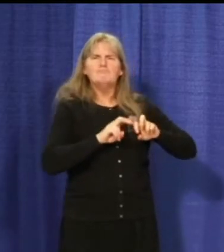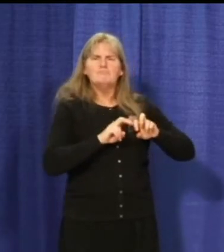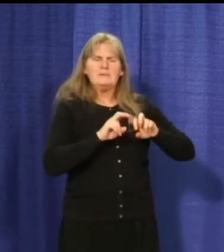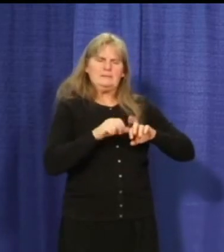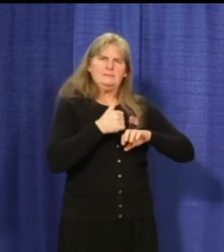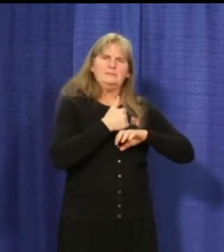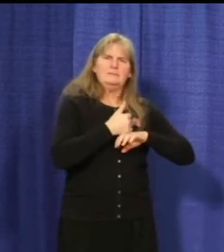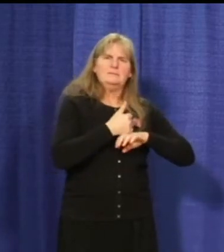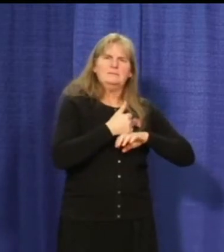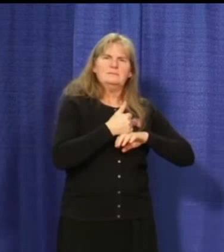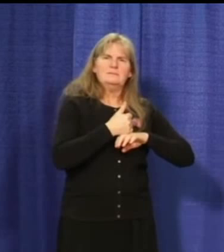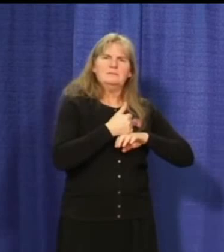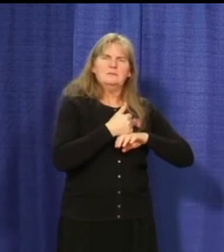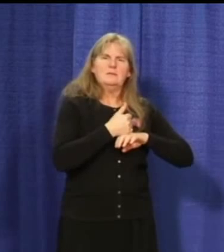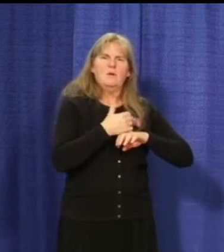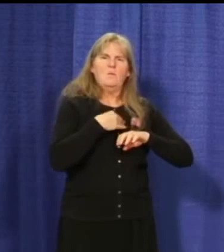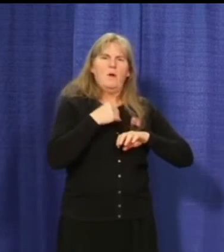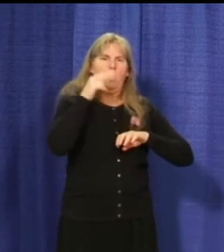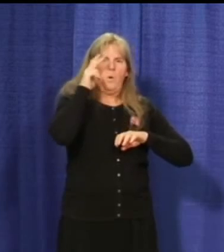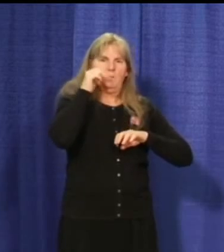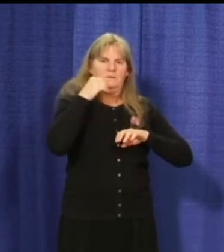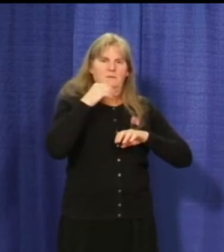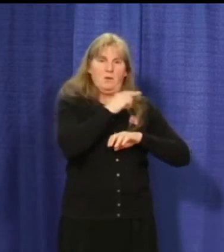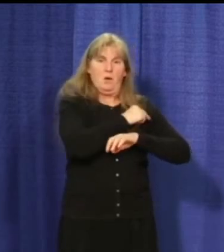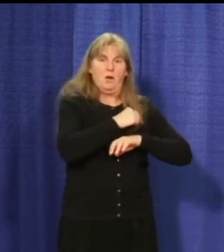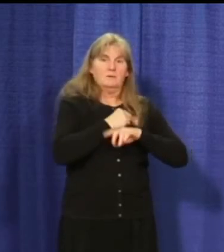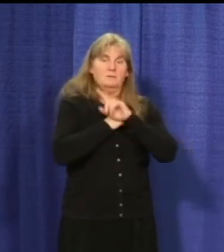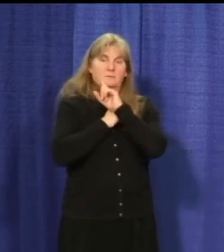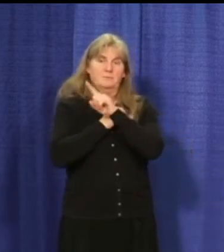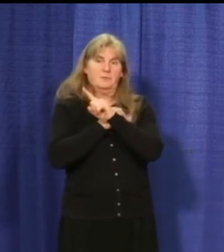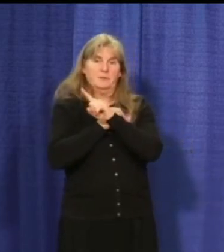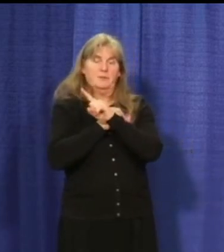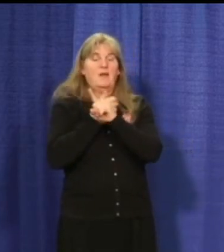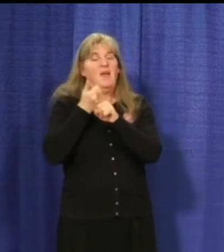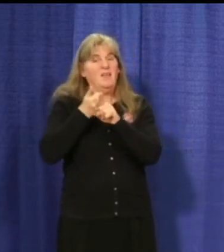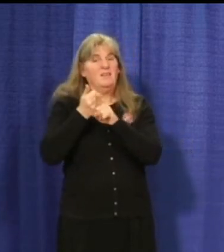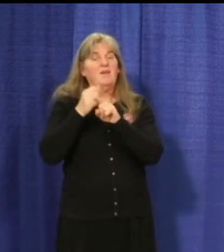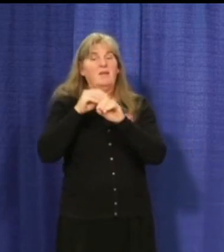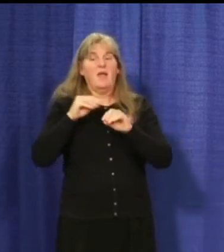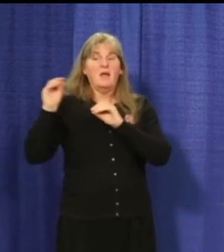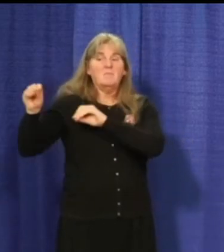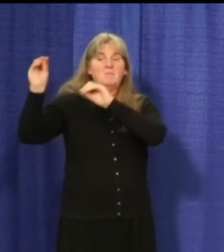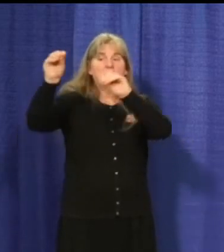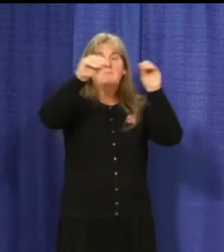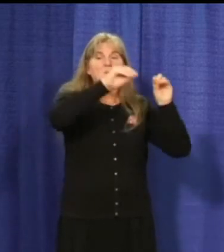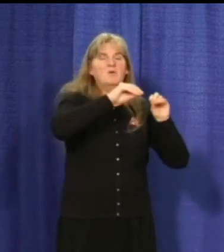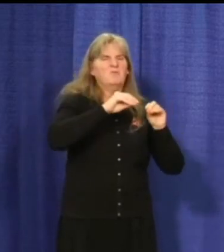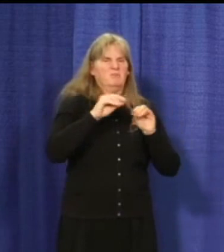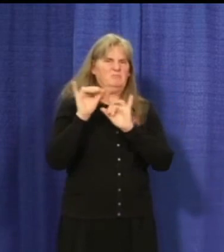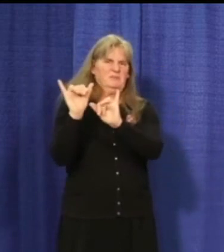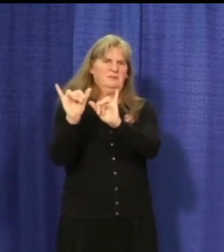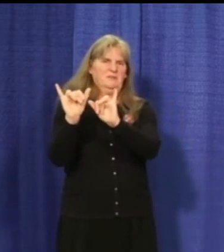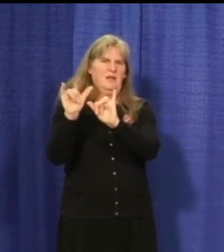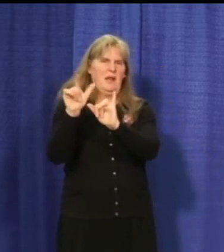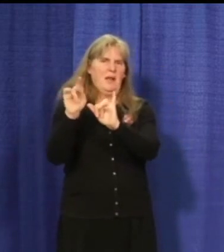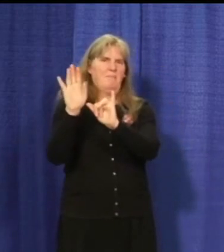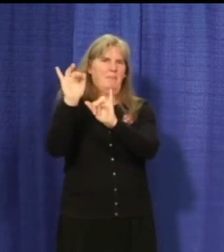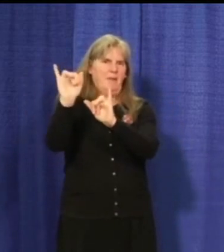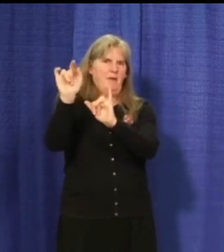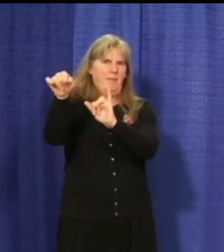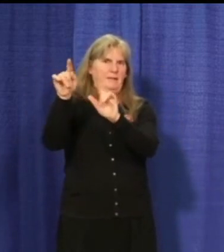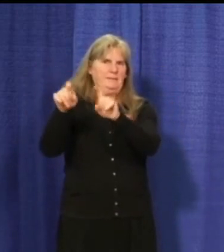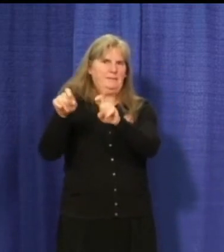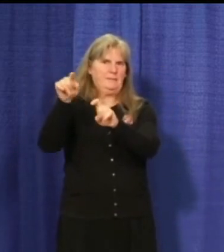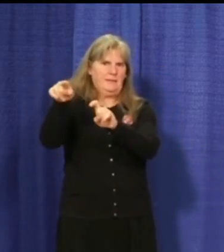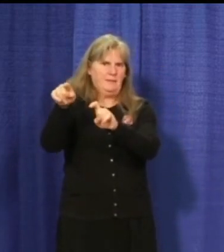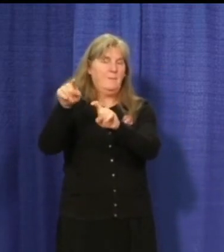place and at Whitehorse Hospital, and that's not a machine you move around. That's a kind of a fixture at the lab, but it